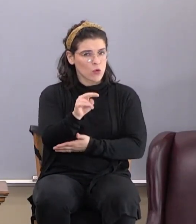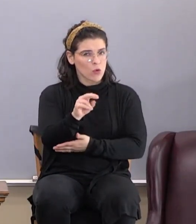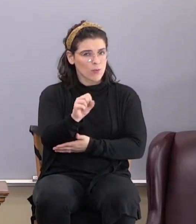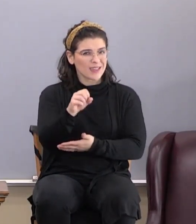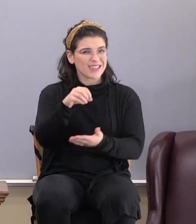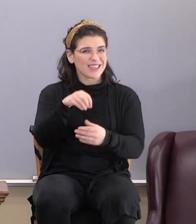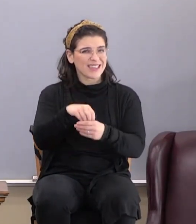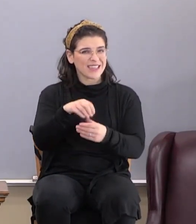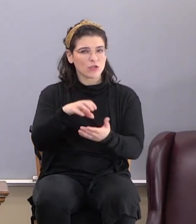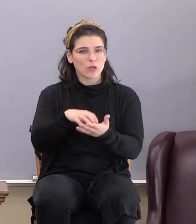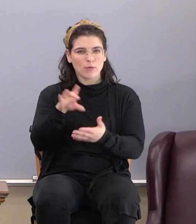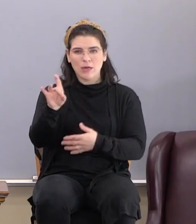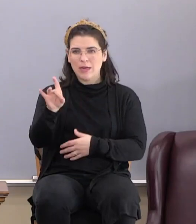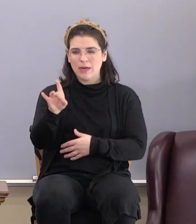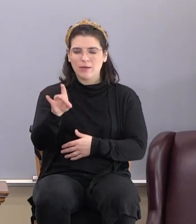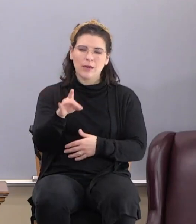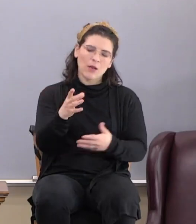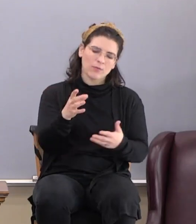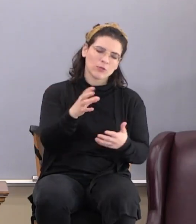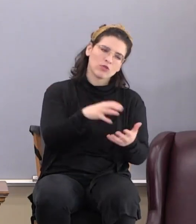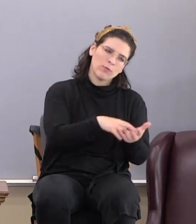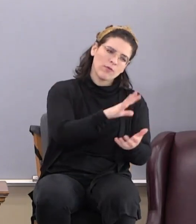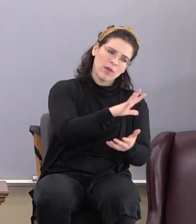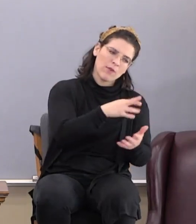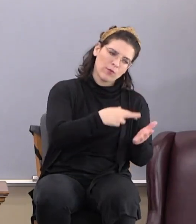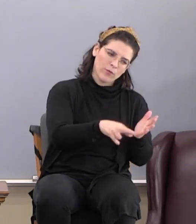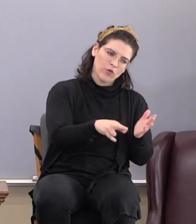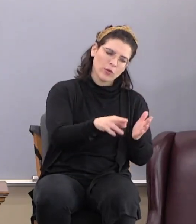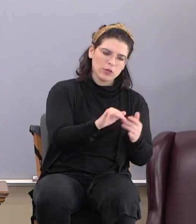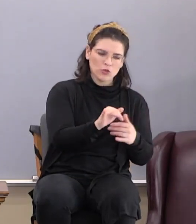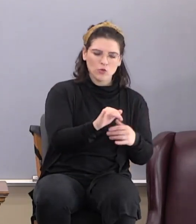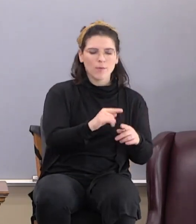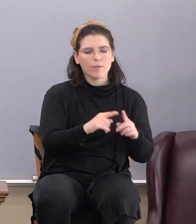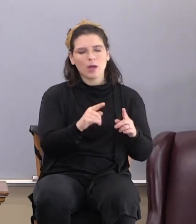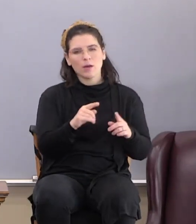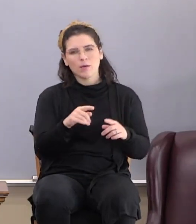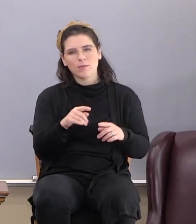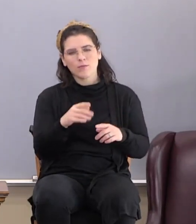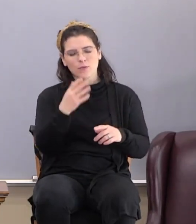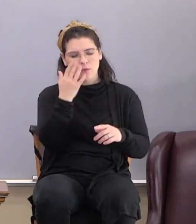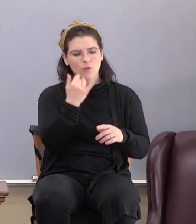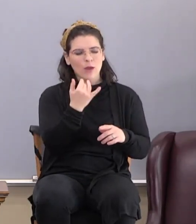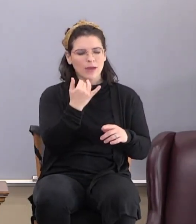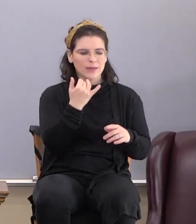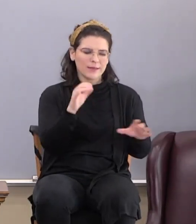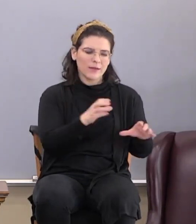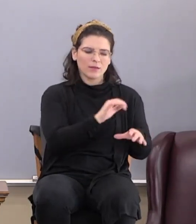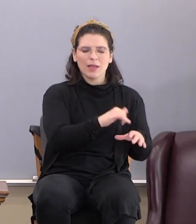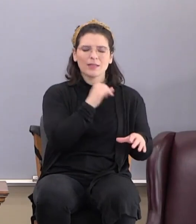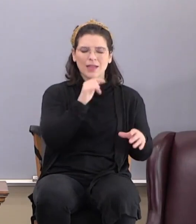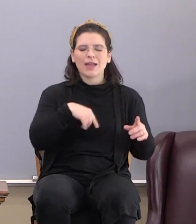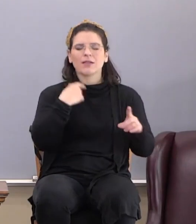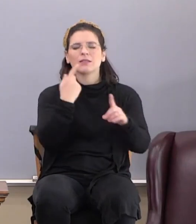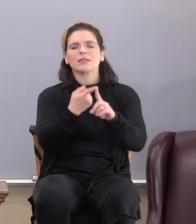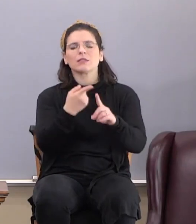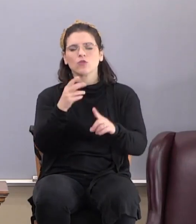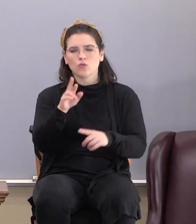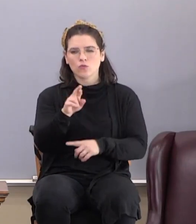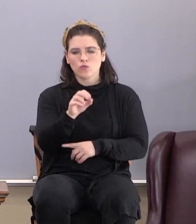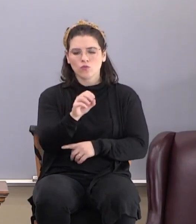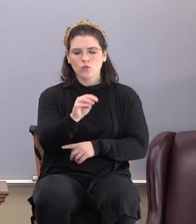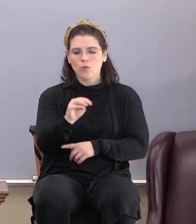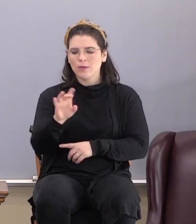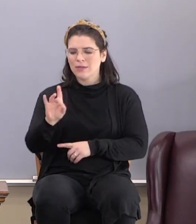Now, he's referred to in chapter 5, but there's a reason why Paul does what he does in chapter 5. It isn't until Romans 8 that